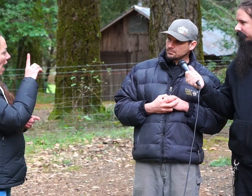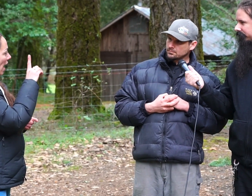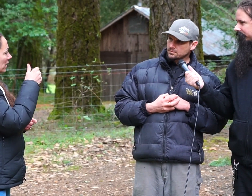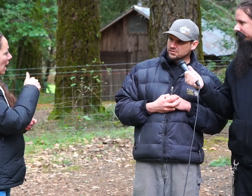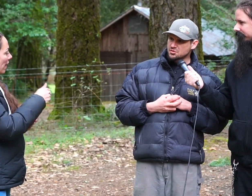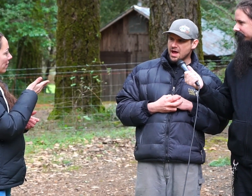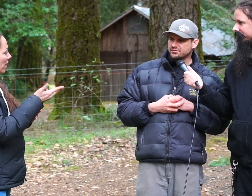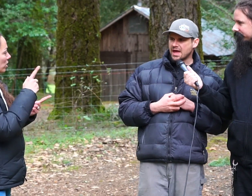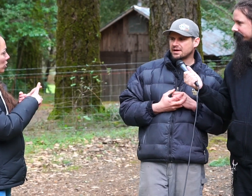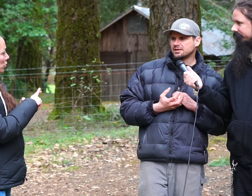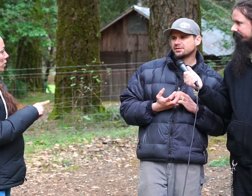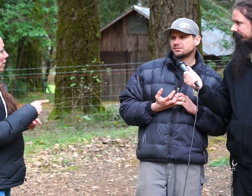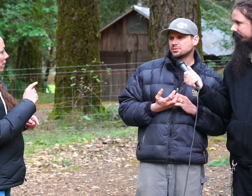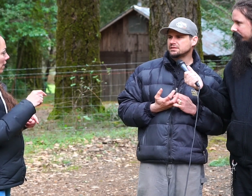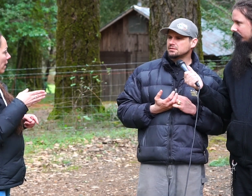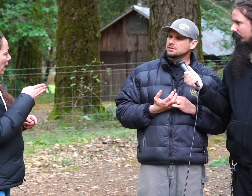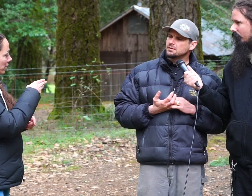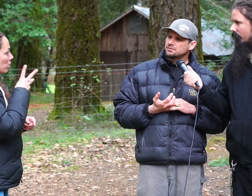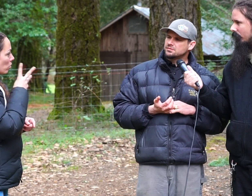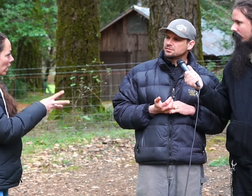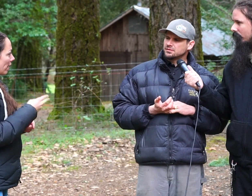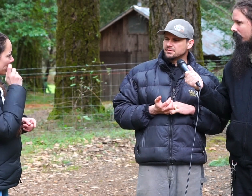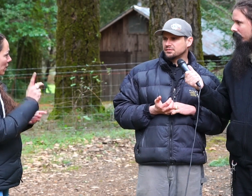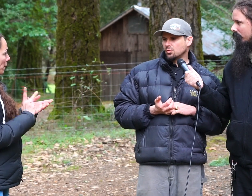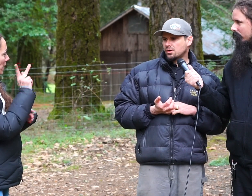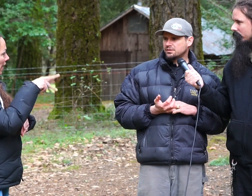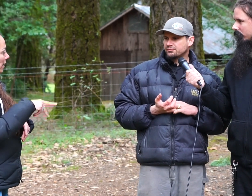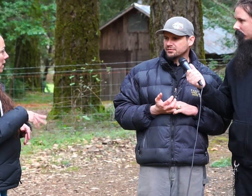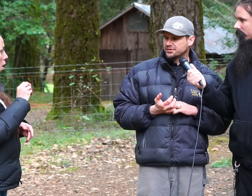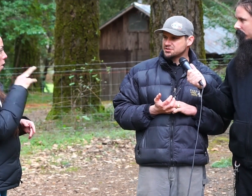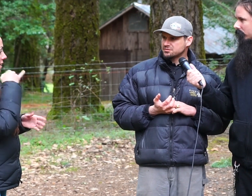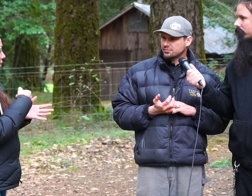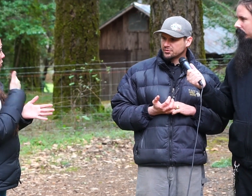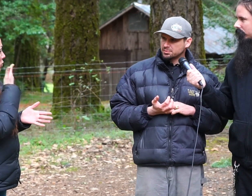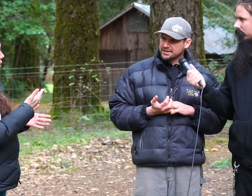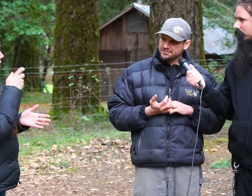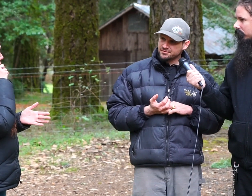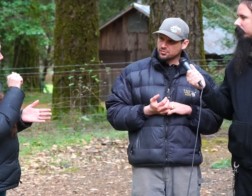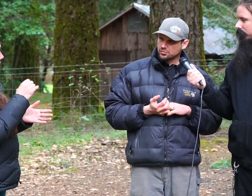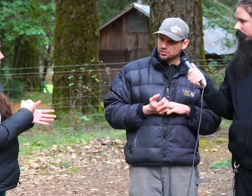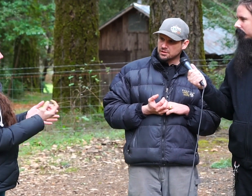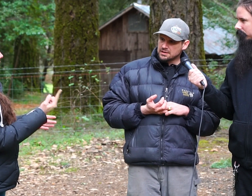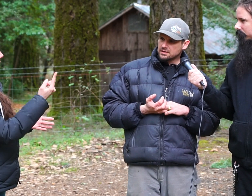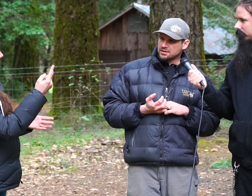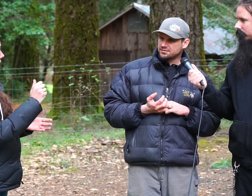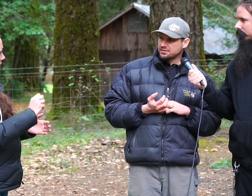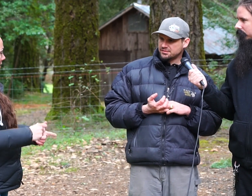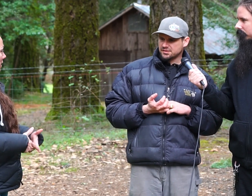do you have to add anything to it to the water for the fish or for the plants or is it